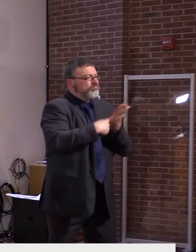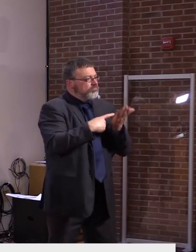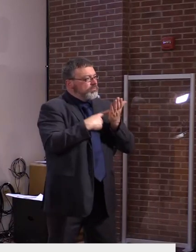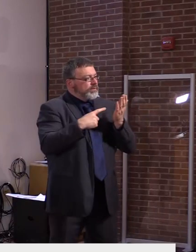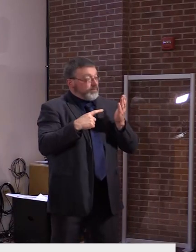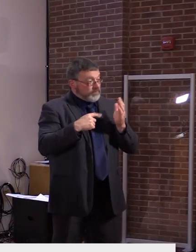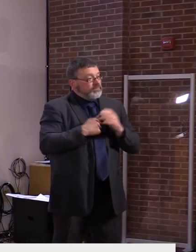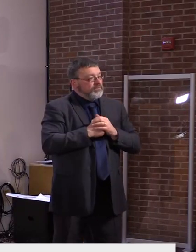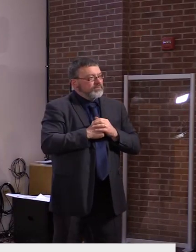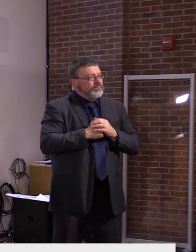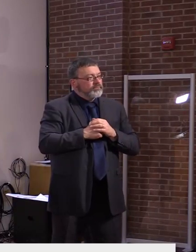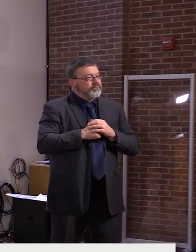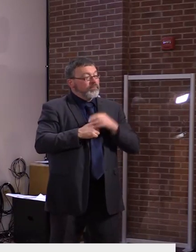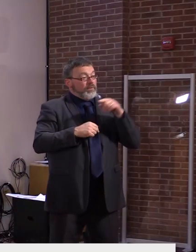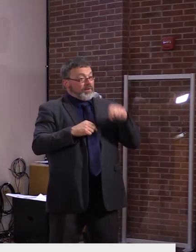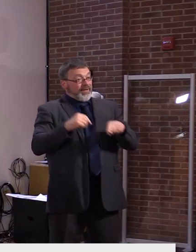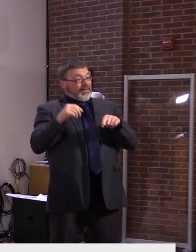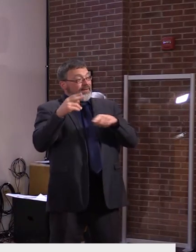at